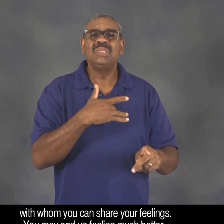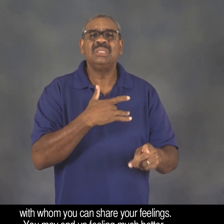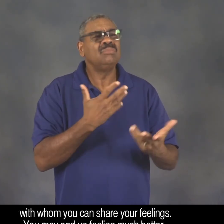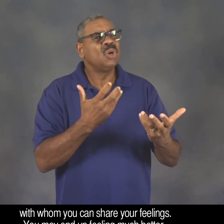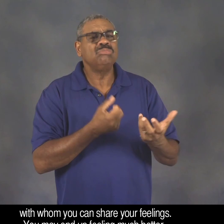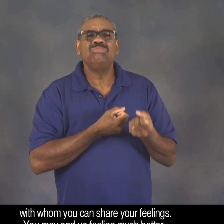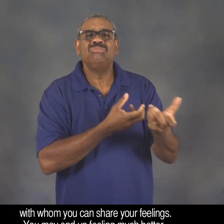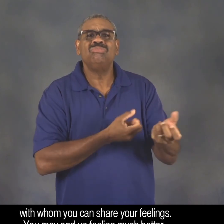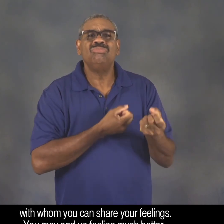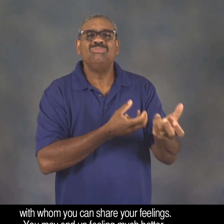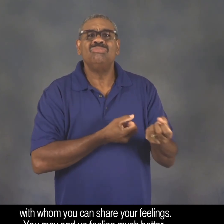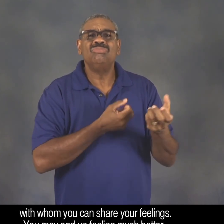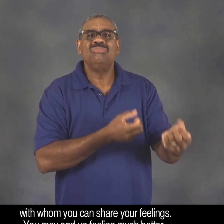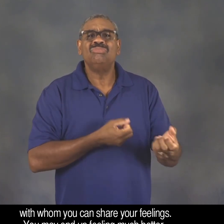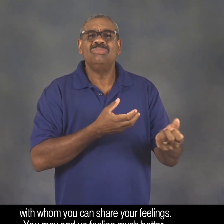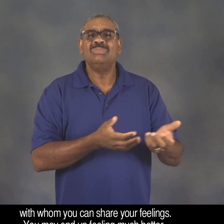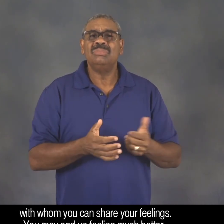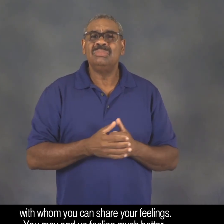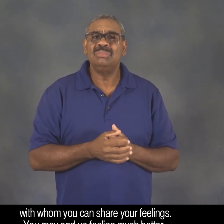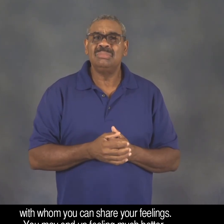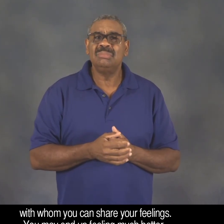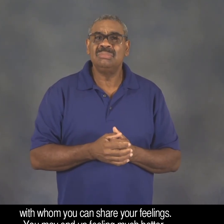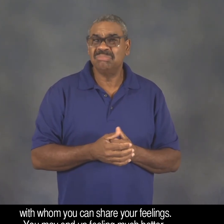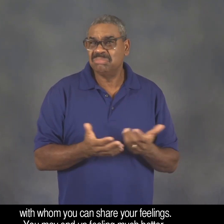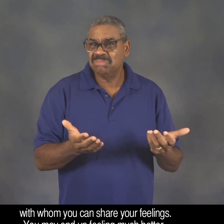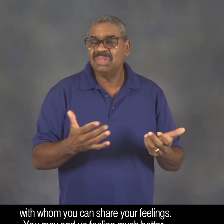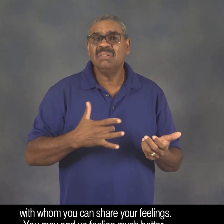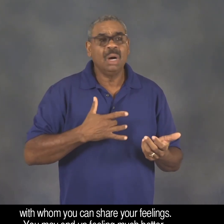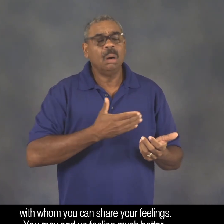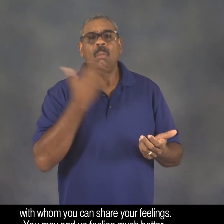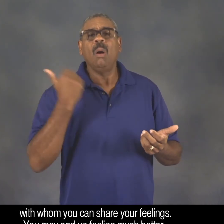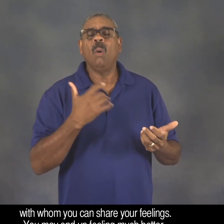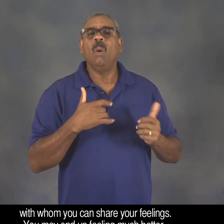your feelings. You may end up feeling much better.